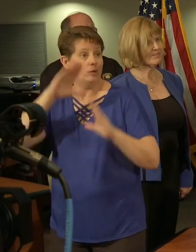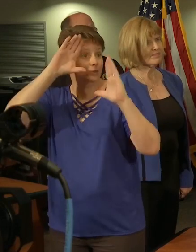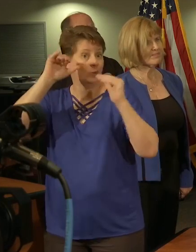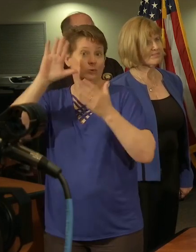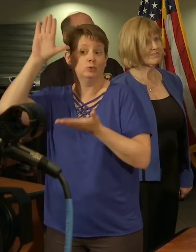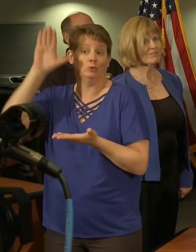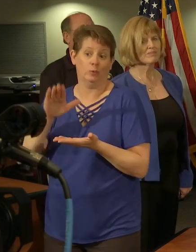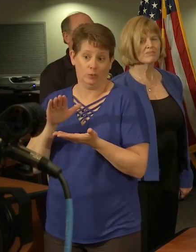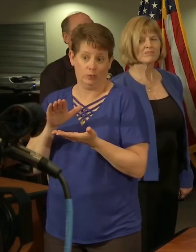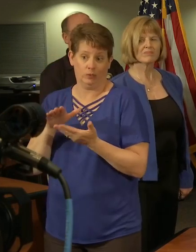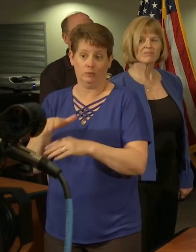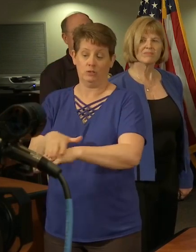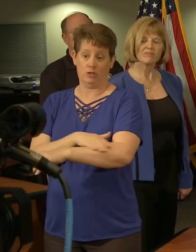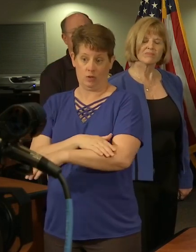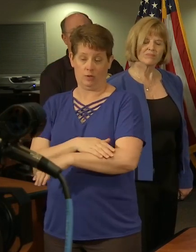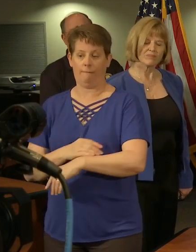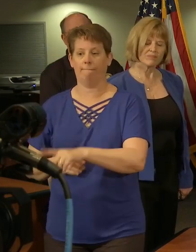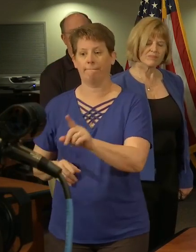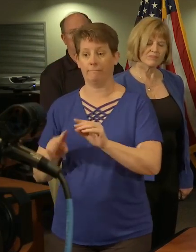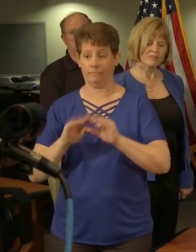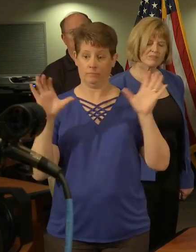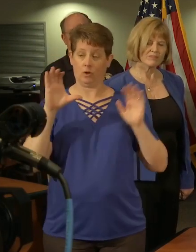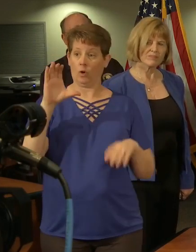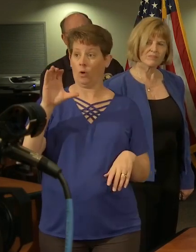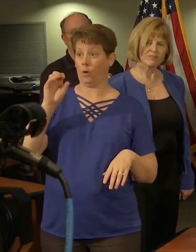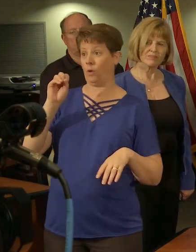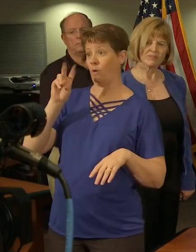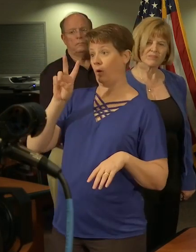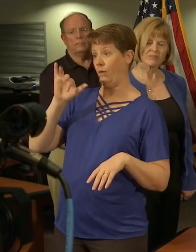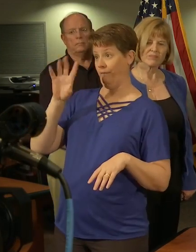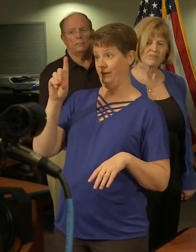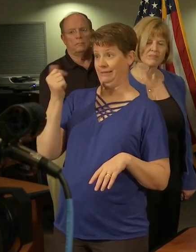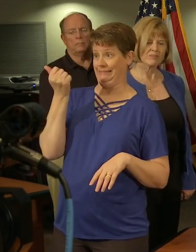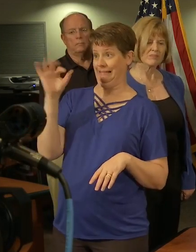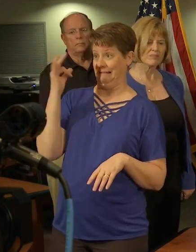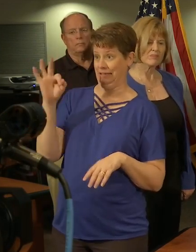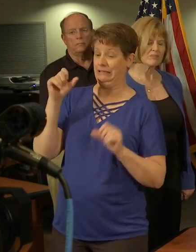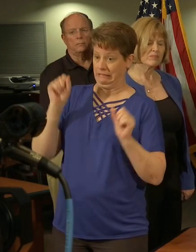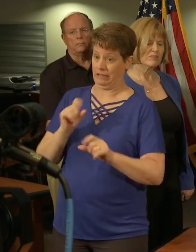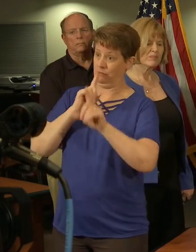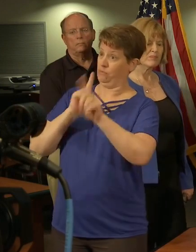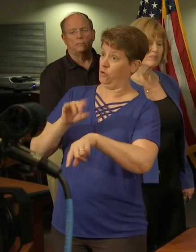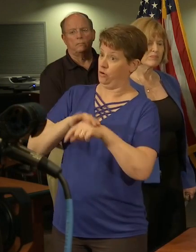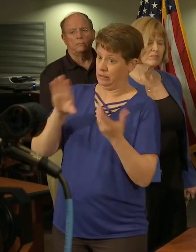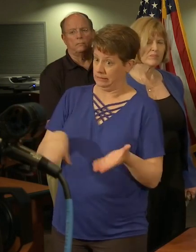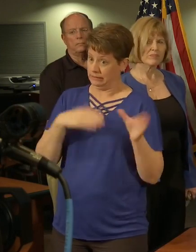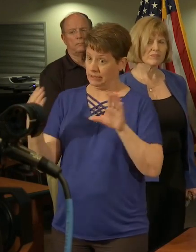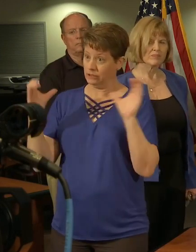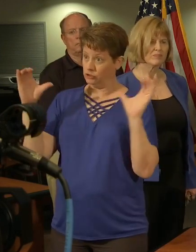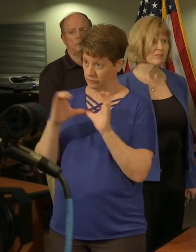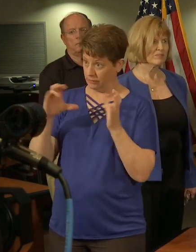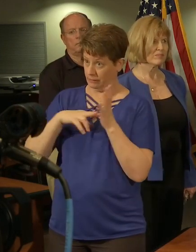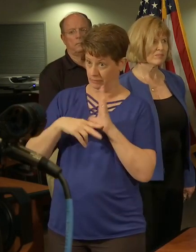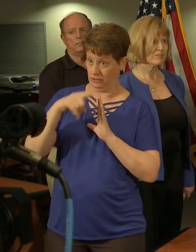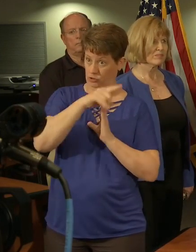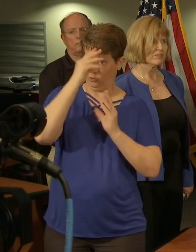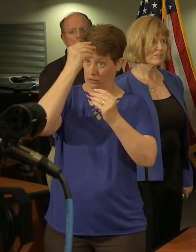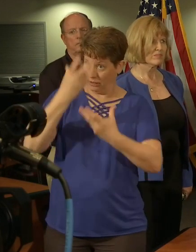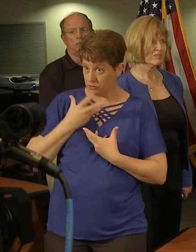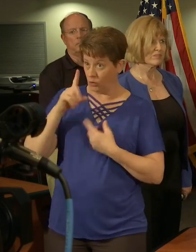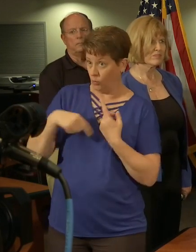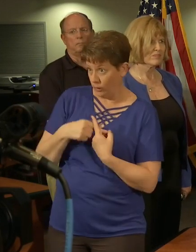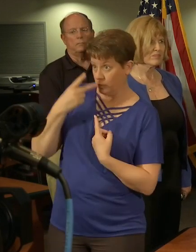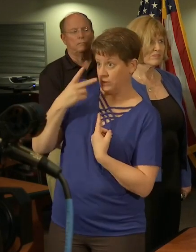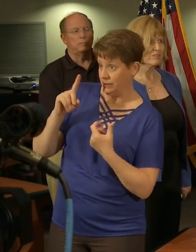spread. And to be clear, since COVID-19 is reportable on death certificates, does that mean you will report to us when there is a